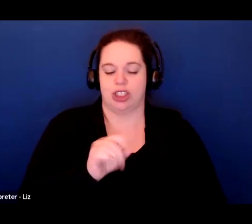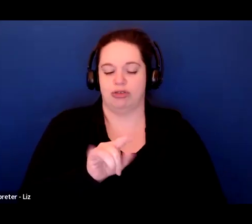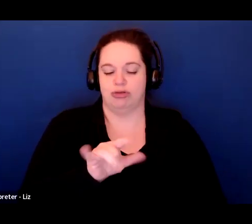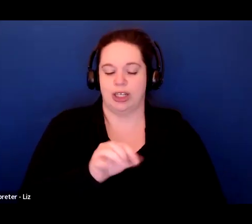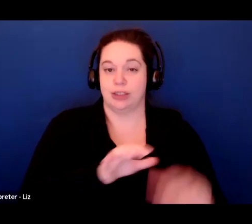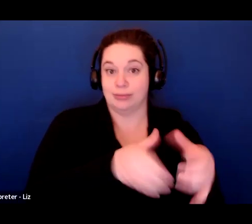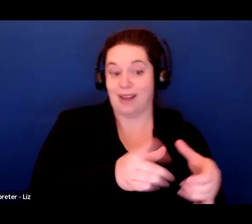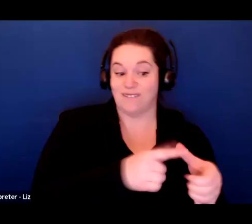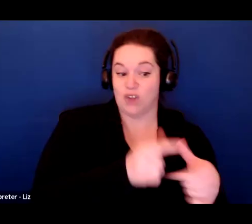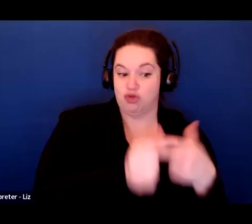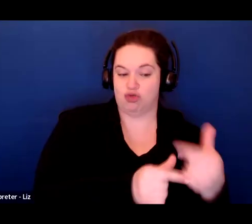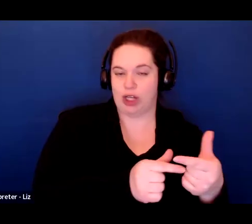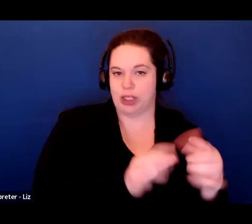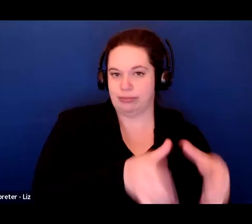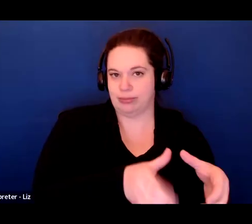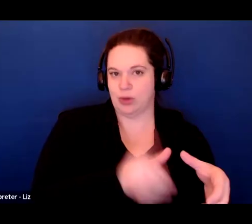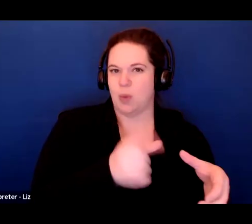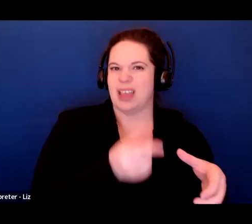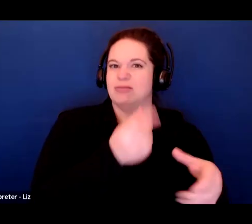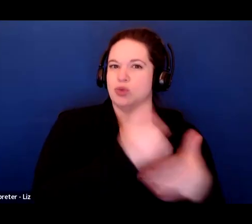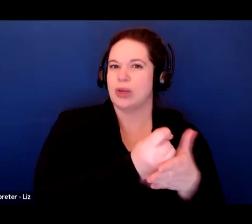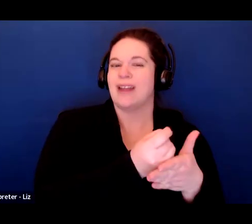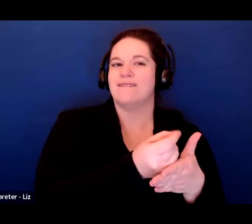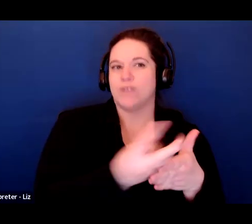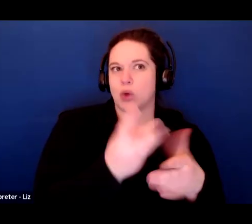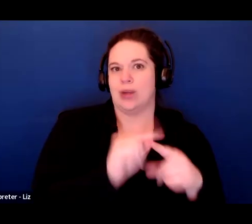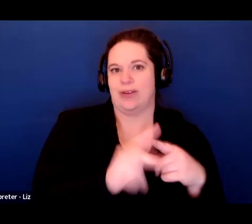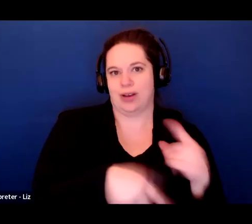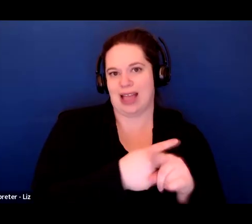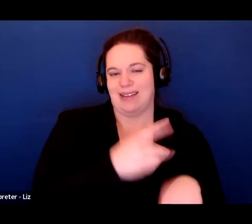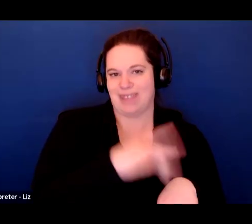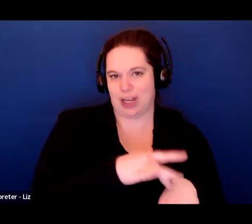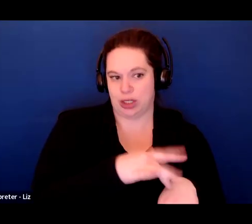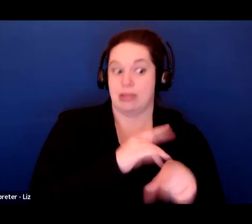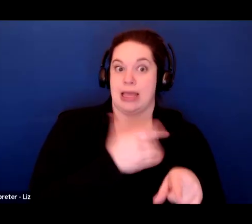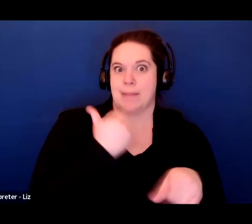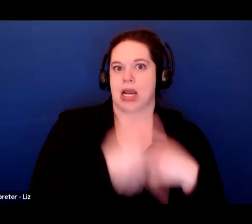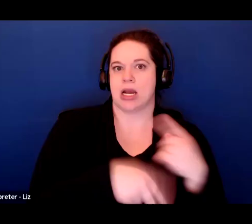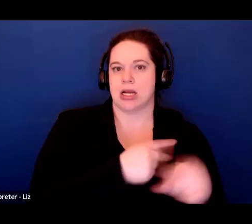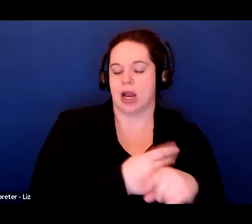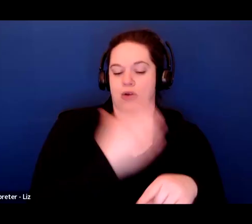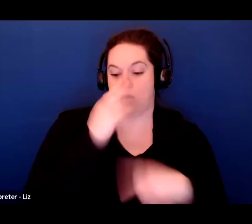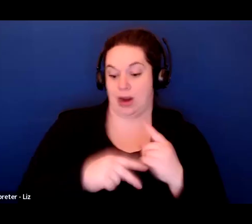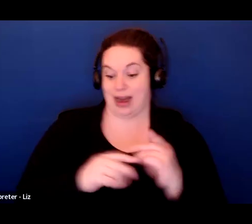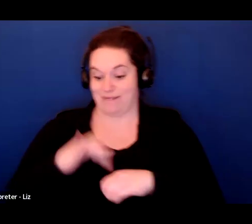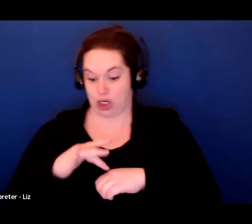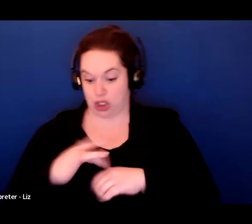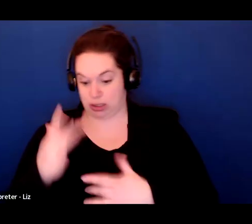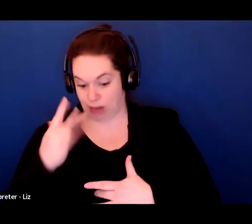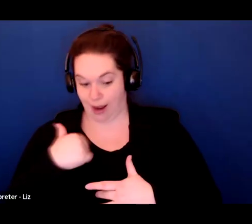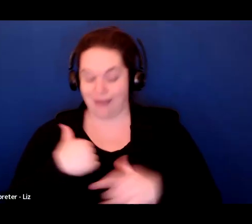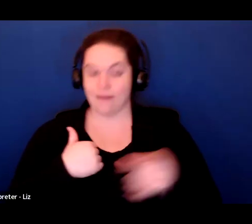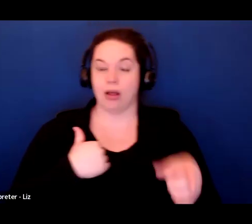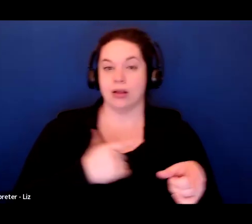different kinds of infections. Those are the best ones to take once you know what your infection is. If you go up to